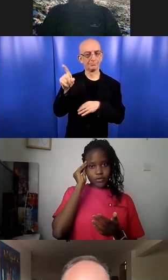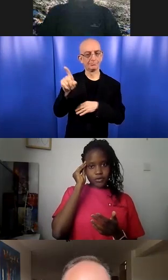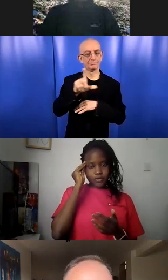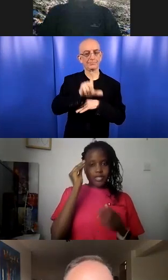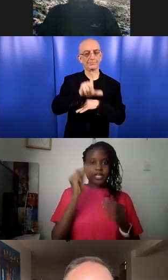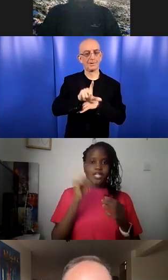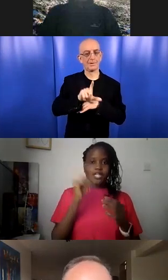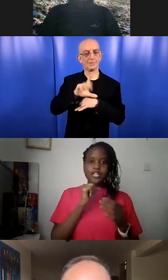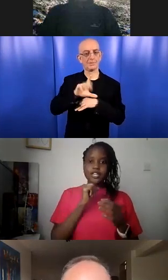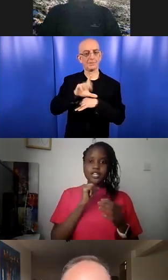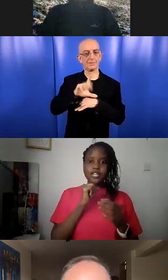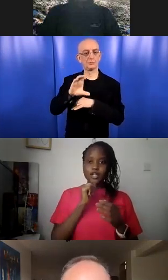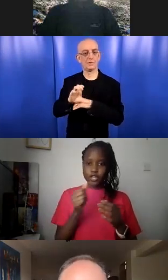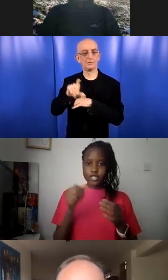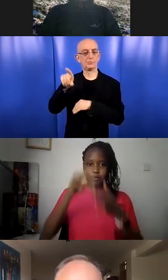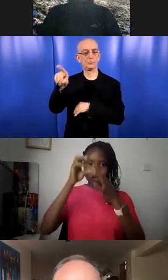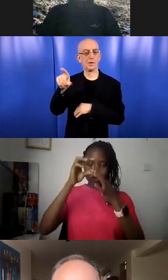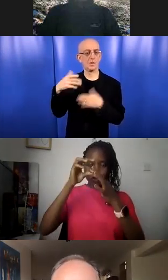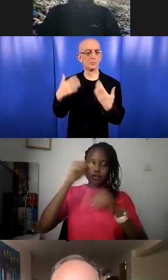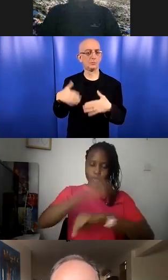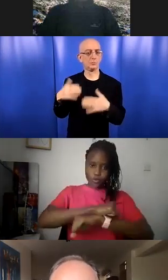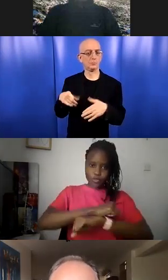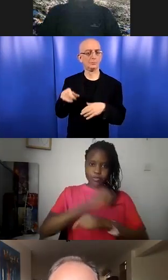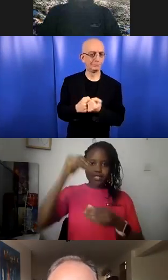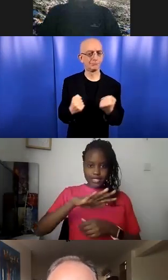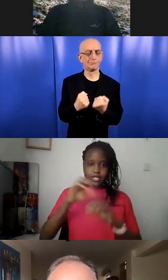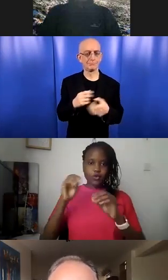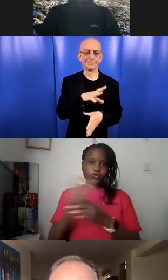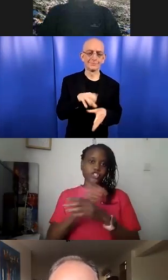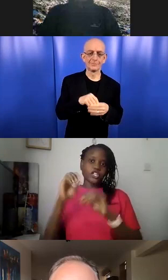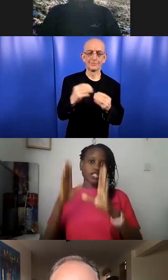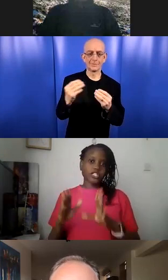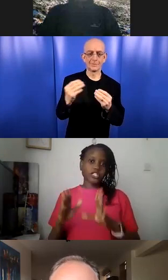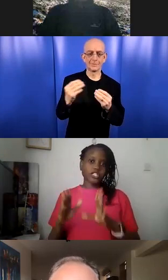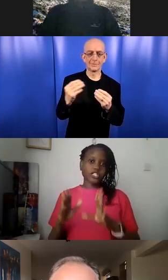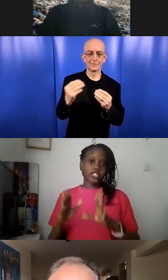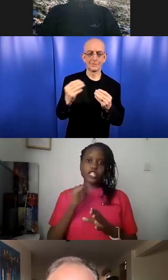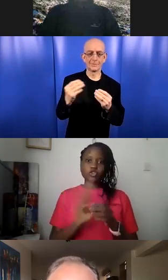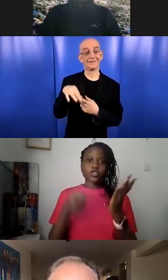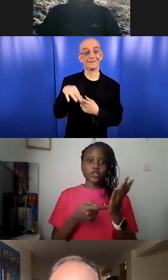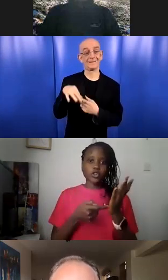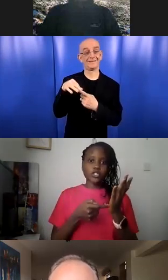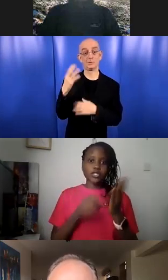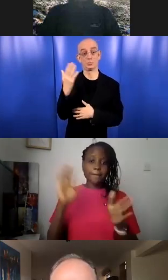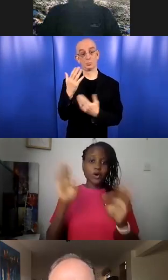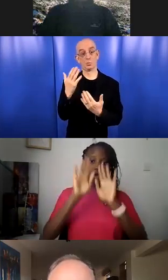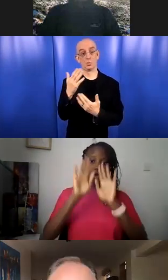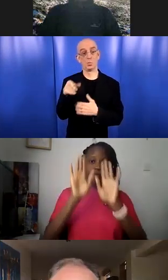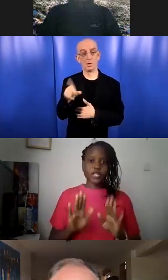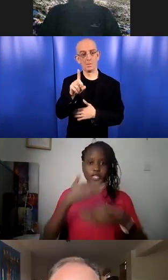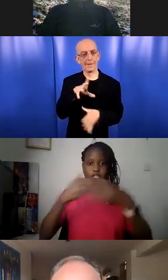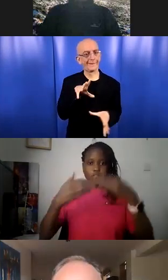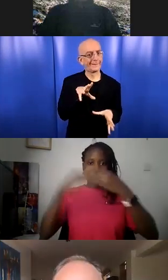but in inclusive settings. We've been training teachers not just to use technology, but more